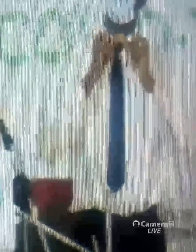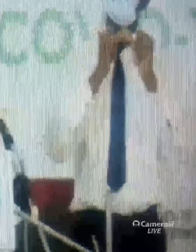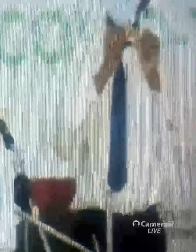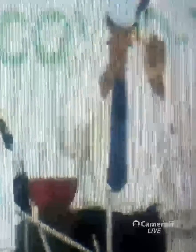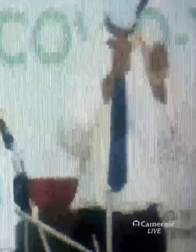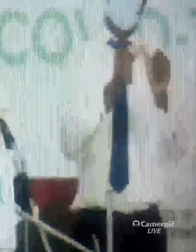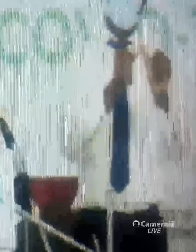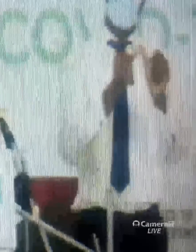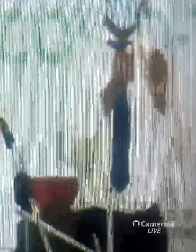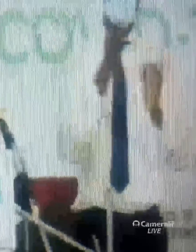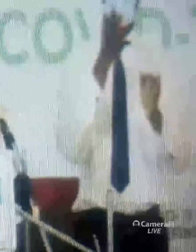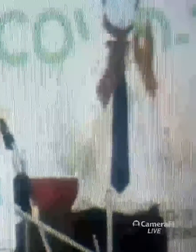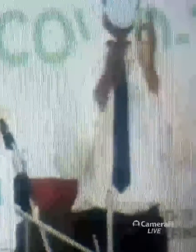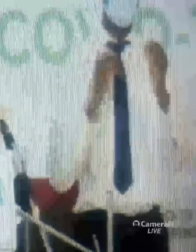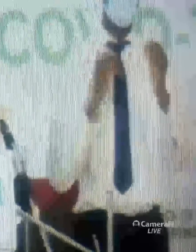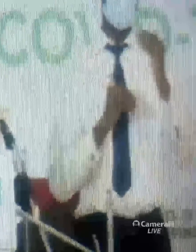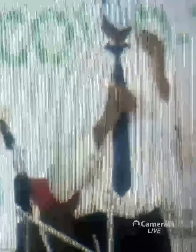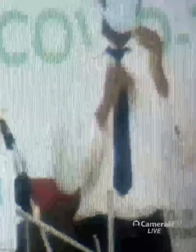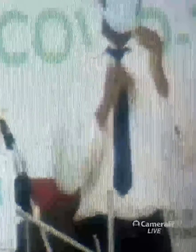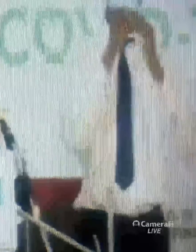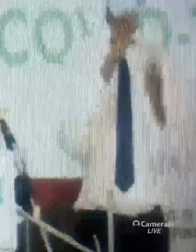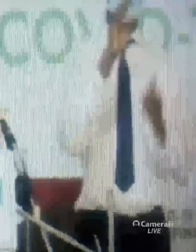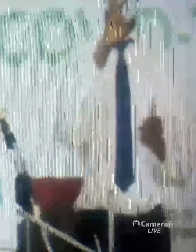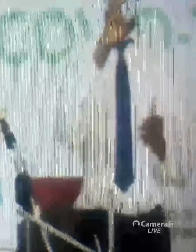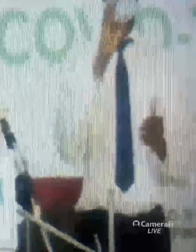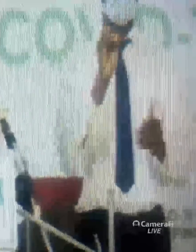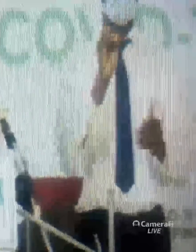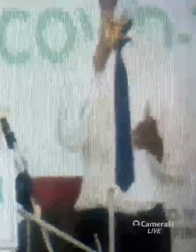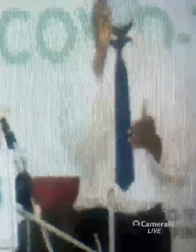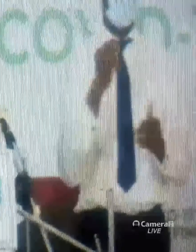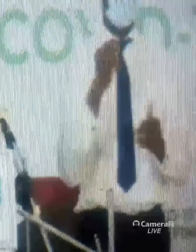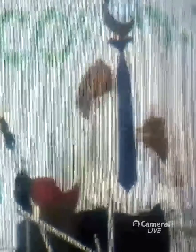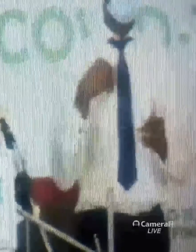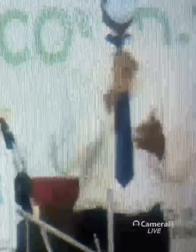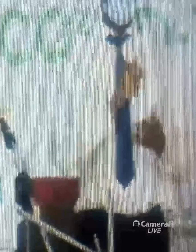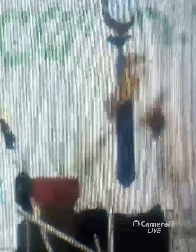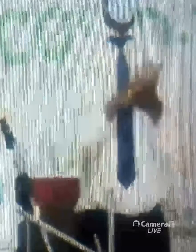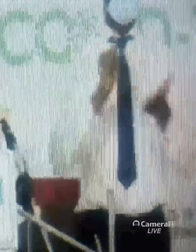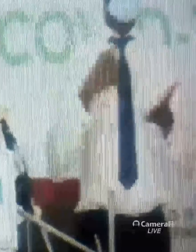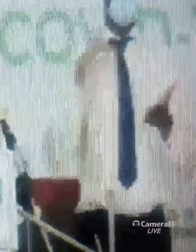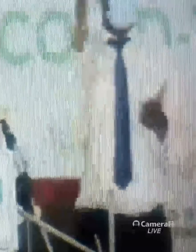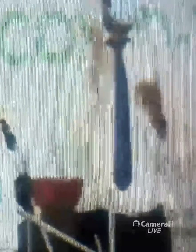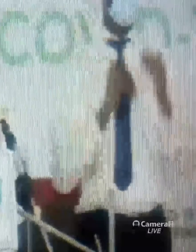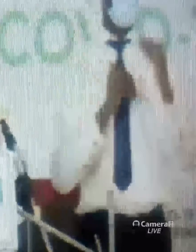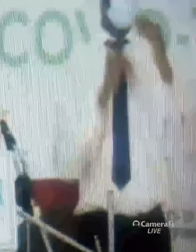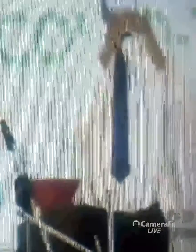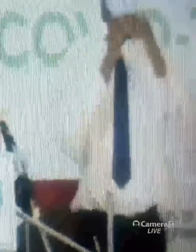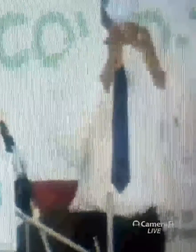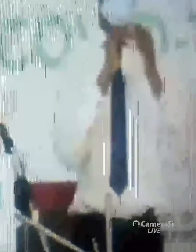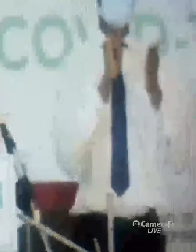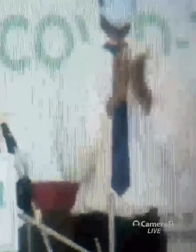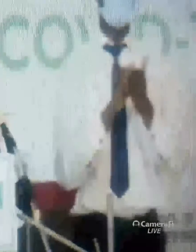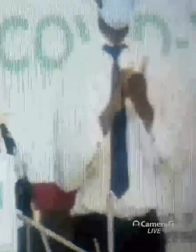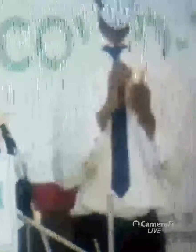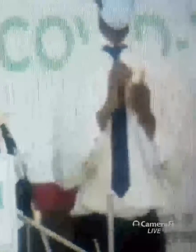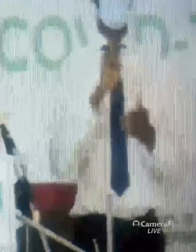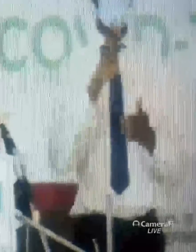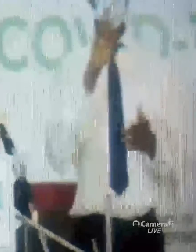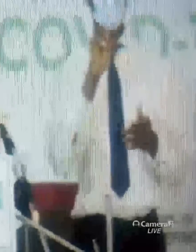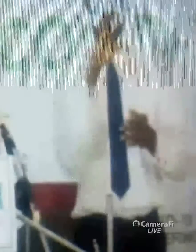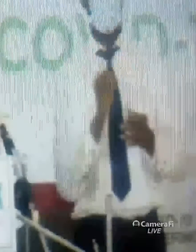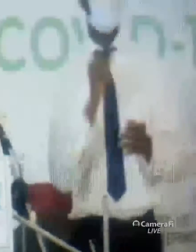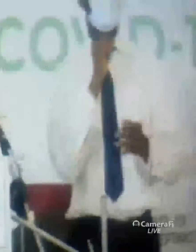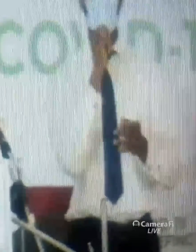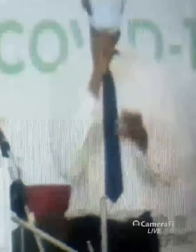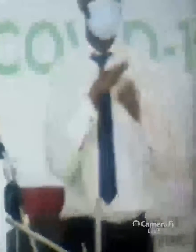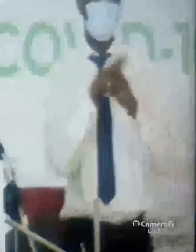reach 40%, which I'm absolutely confident that we will get to, 40% will not be sufficient to get to the levels